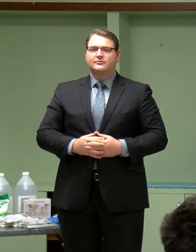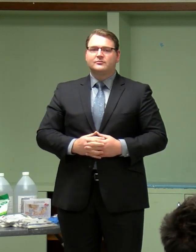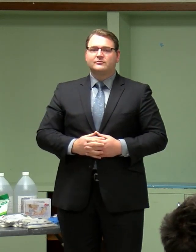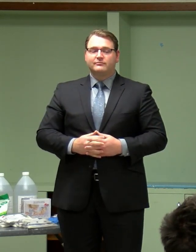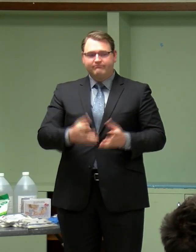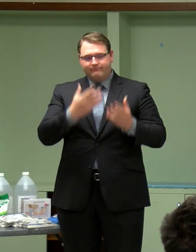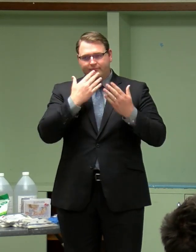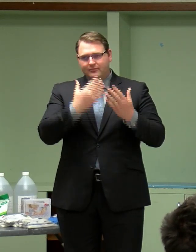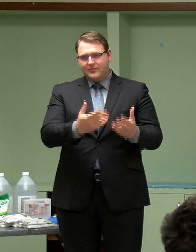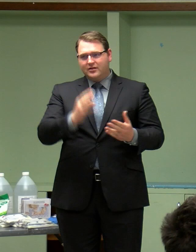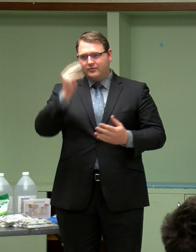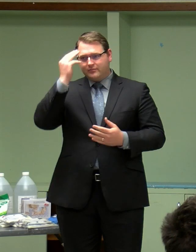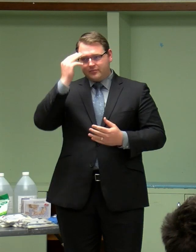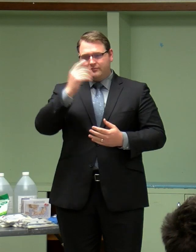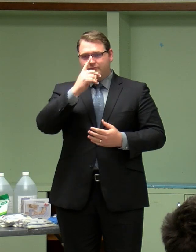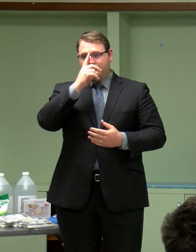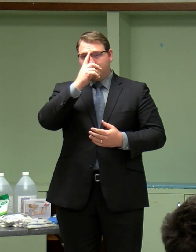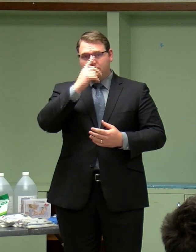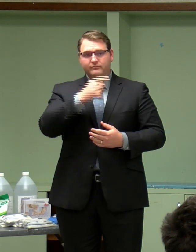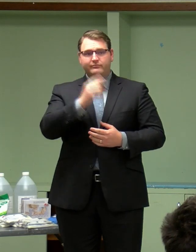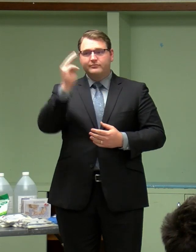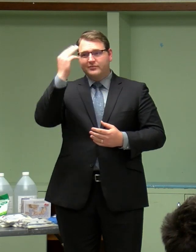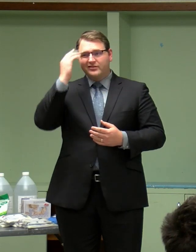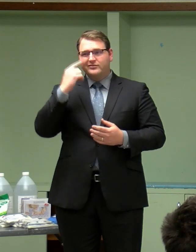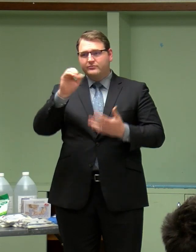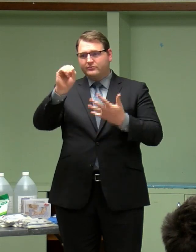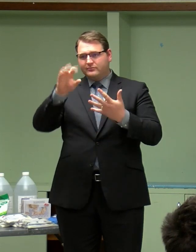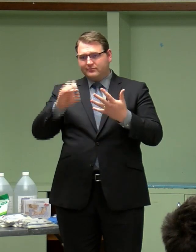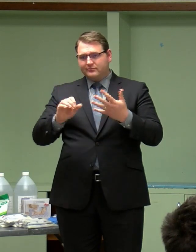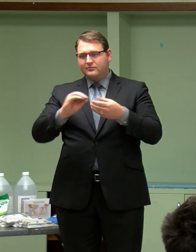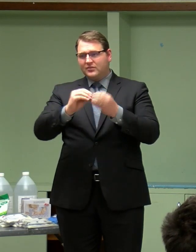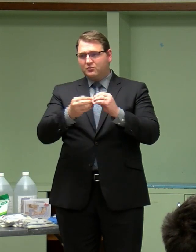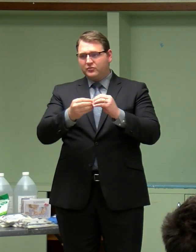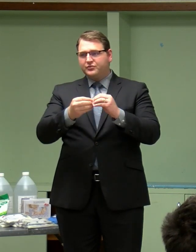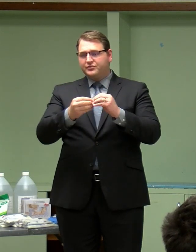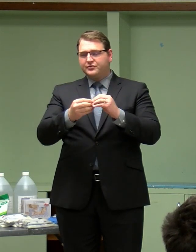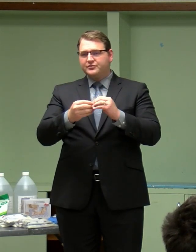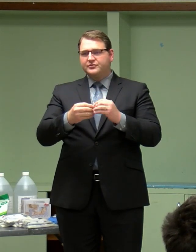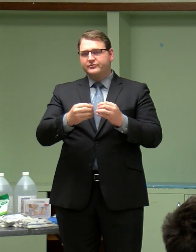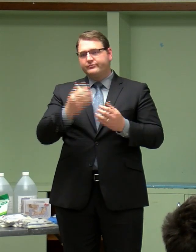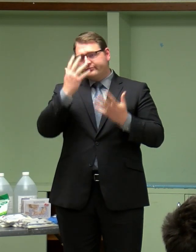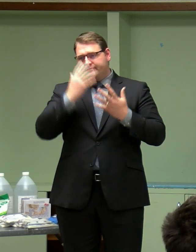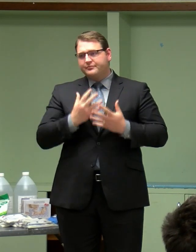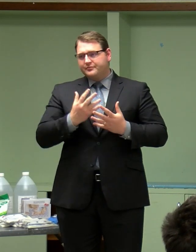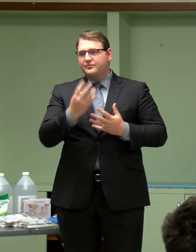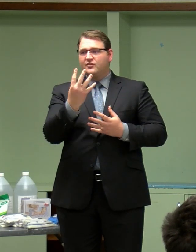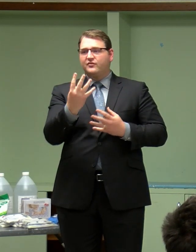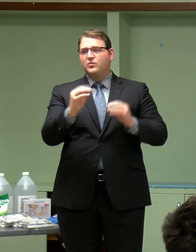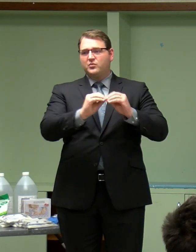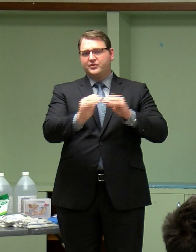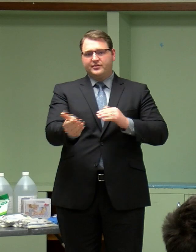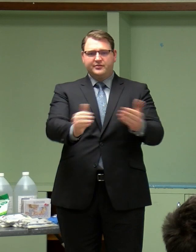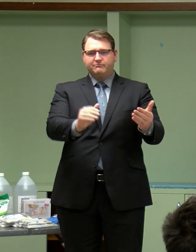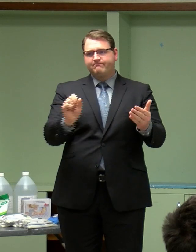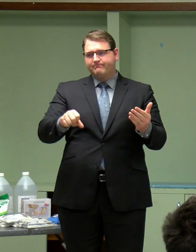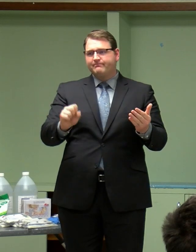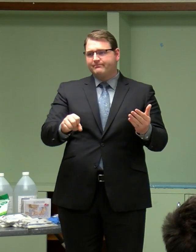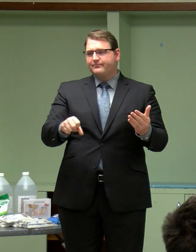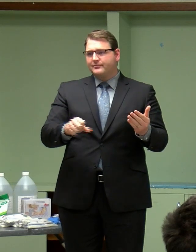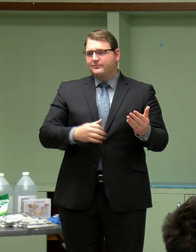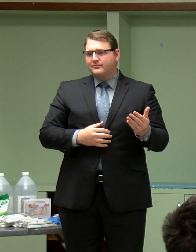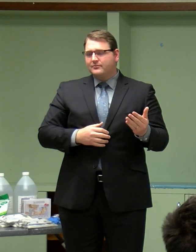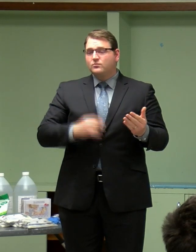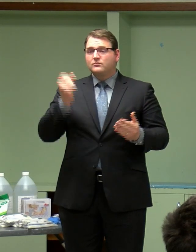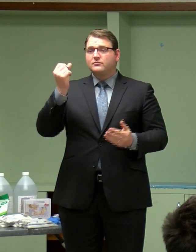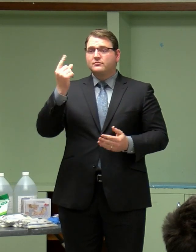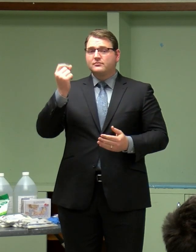Thank you, Mayor. Mayor reported the numbers, which included 4 unfortunate deaths, an additional 4. And I want to share with